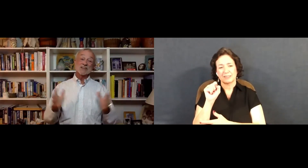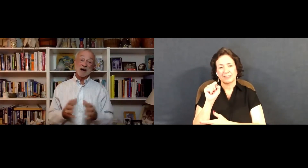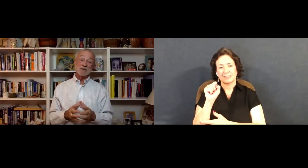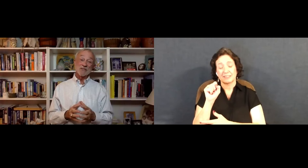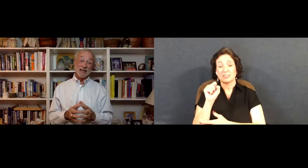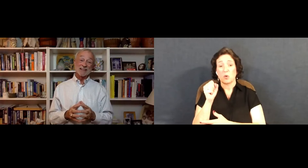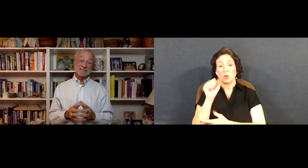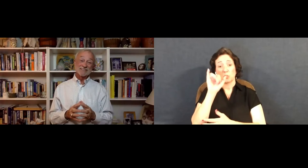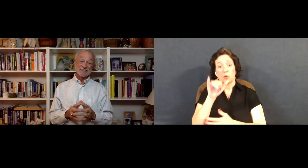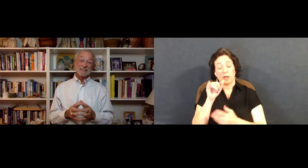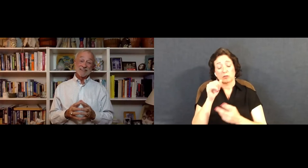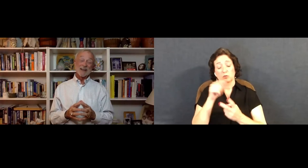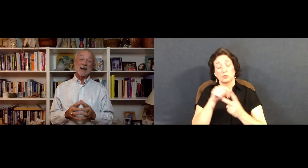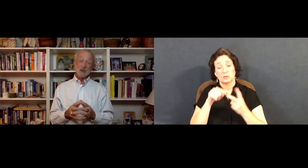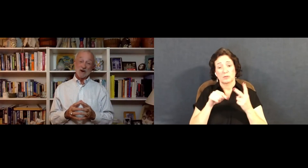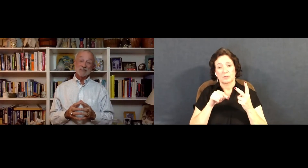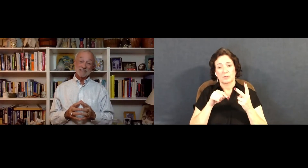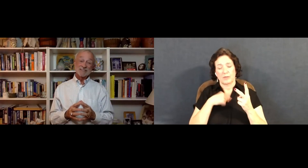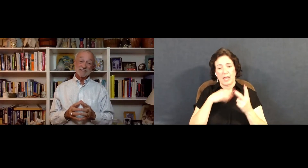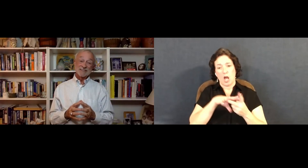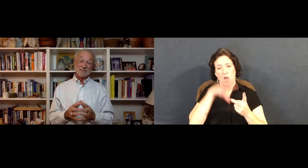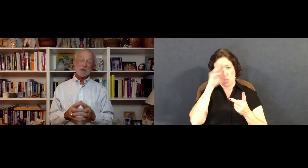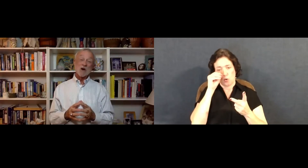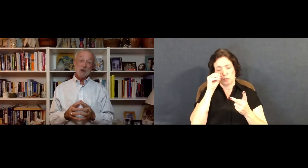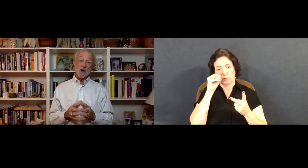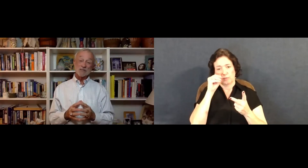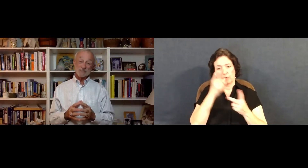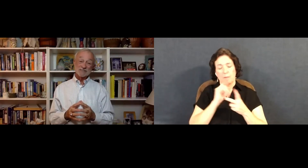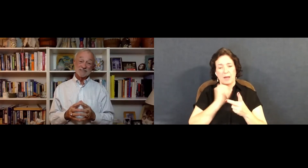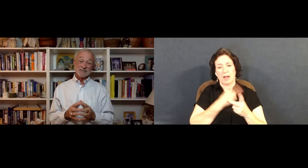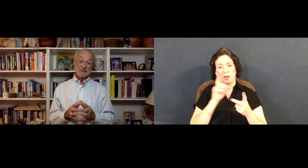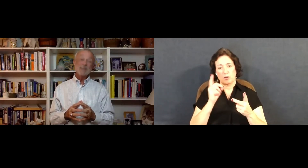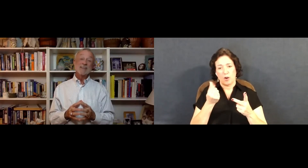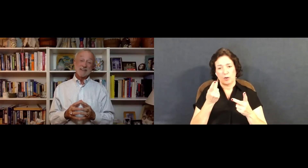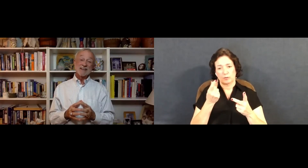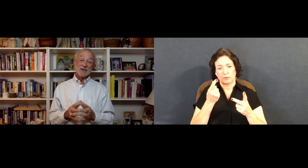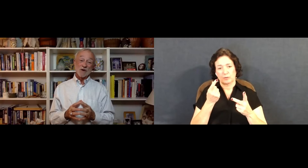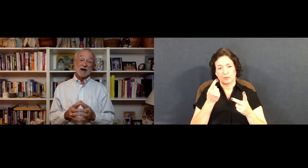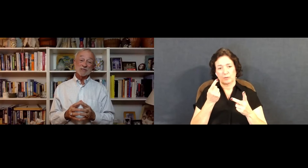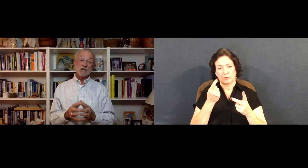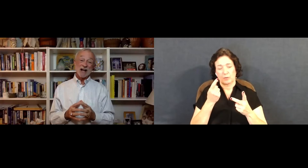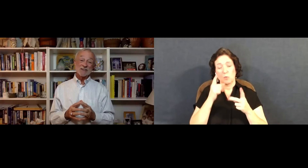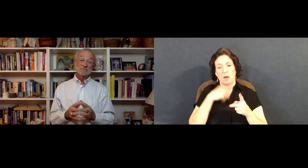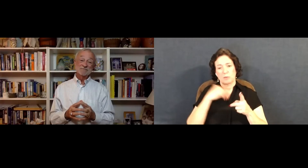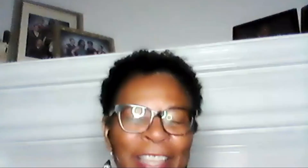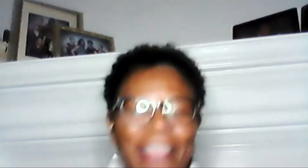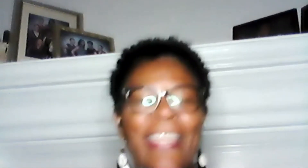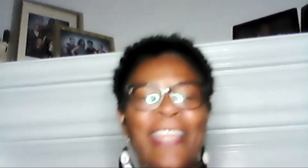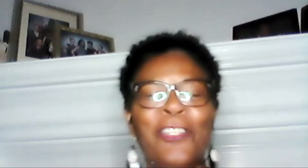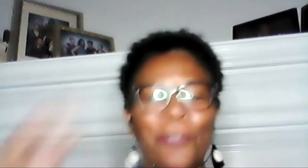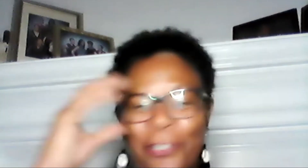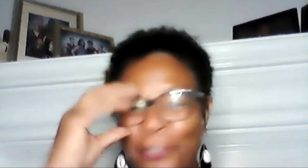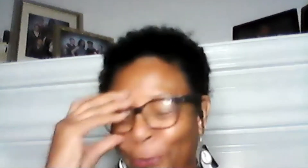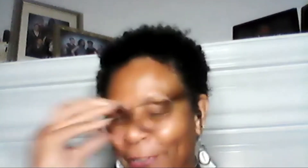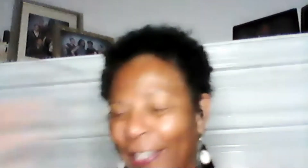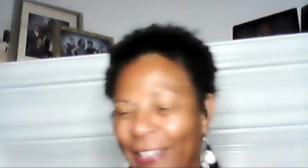And there's a couple of things that I learned from our dogs when I was a child. Thank